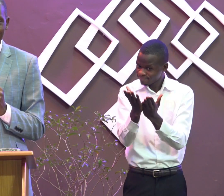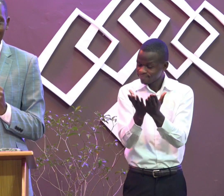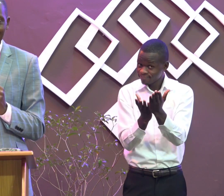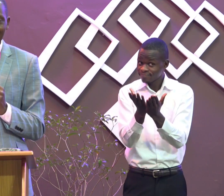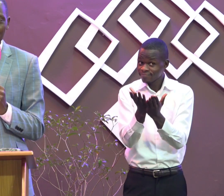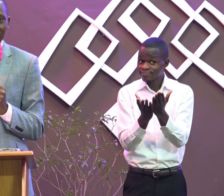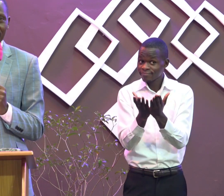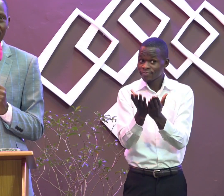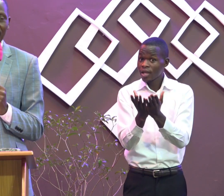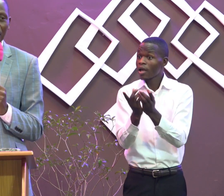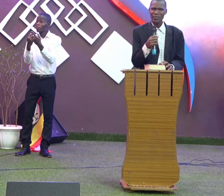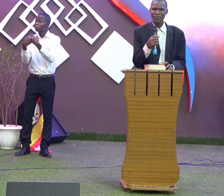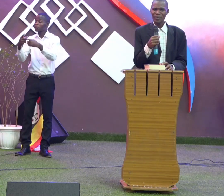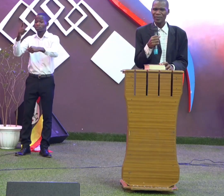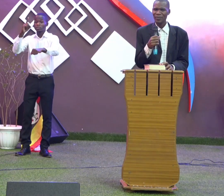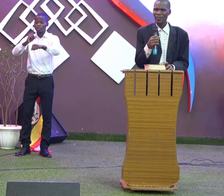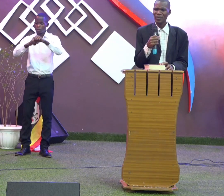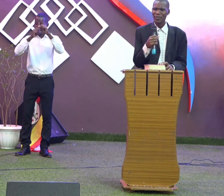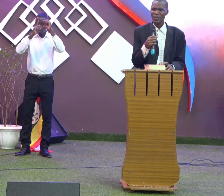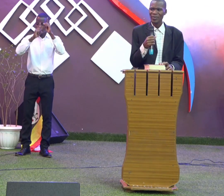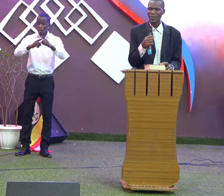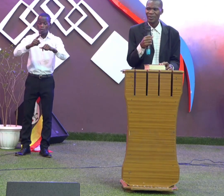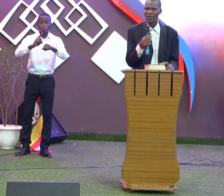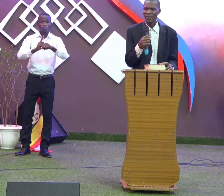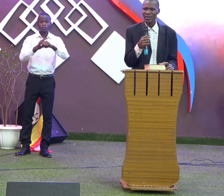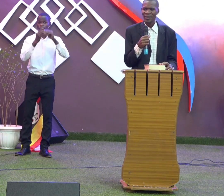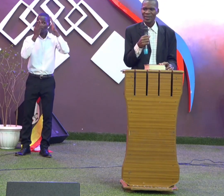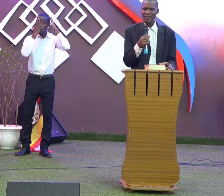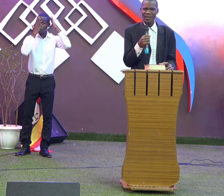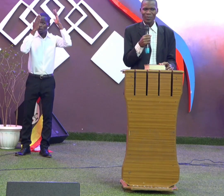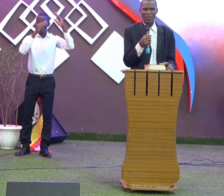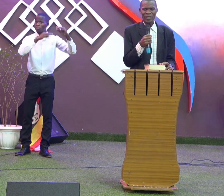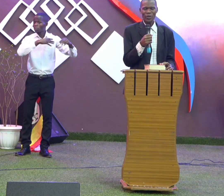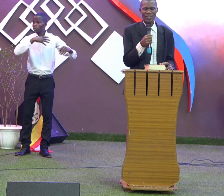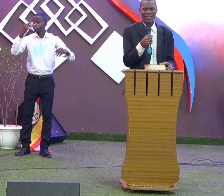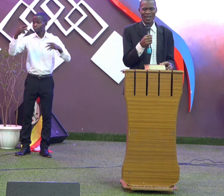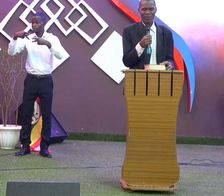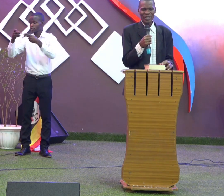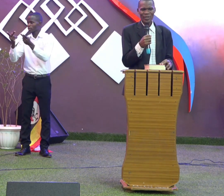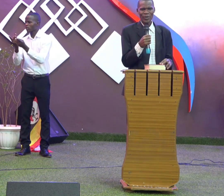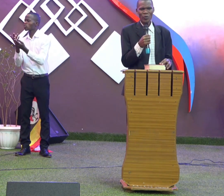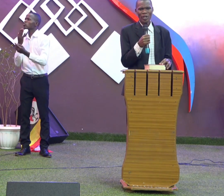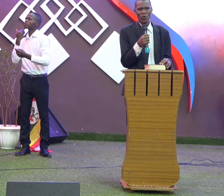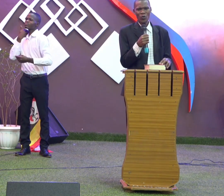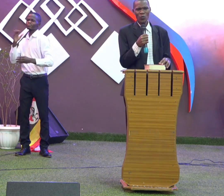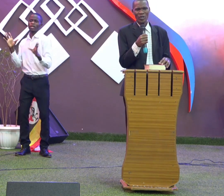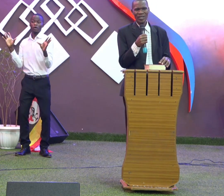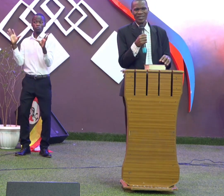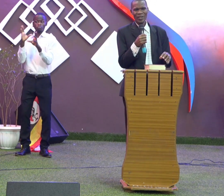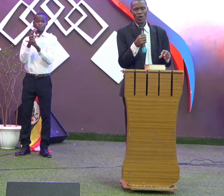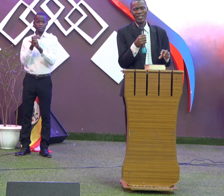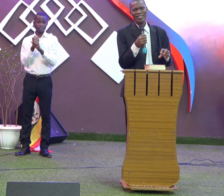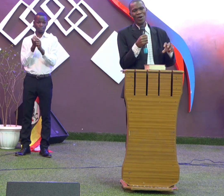supposed to have a service. Me atuke kiseranga nebwa agenda awantu twetwagala tuitweko ceremony eyo. But it reached a time that even when we would